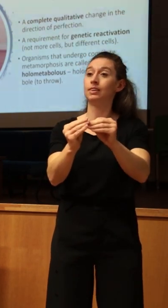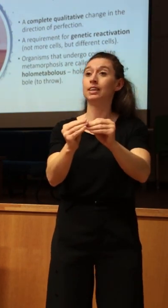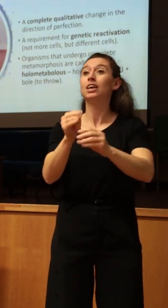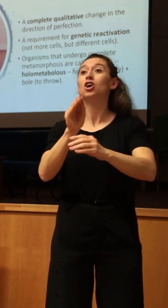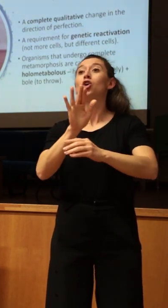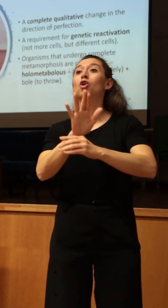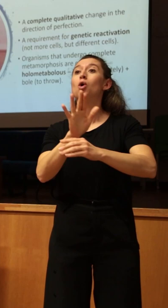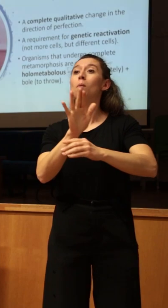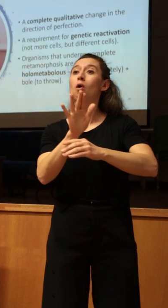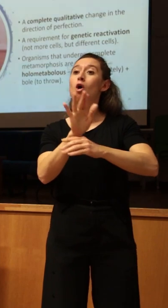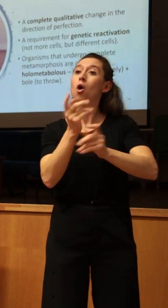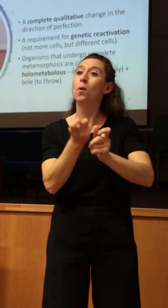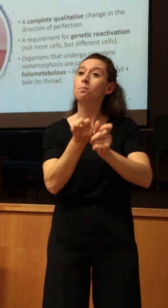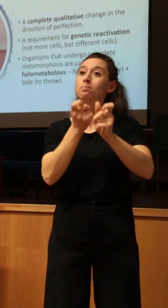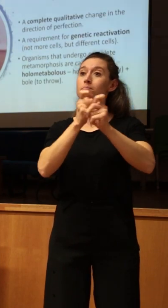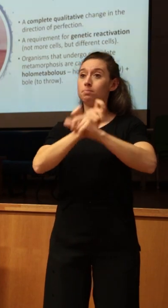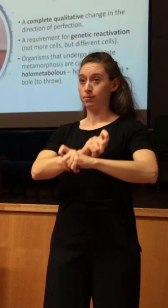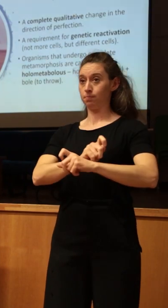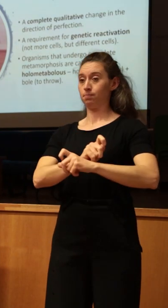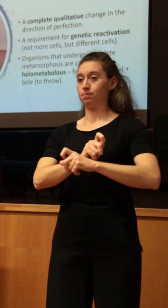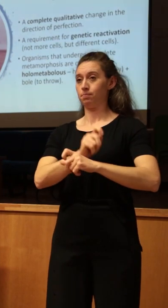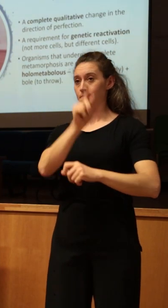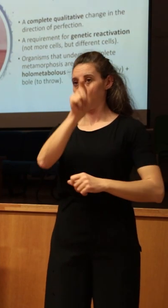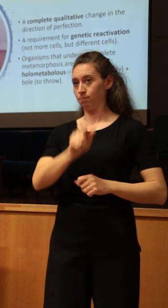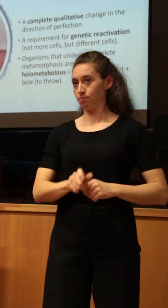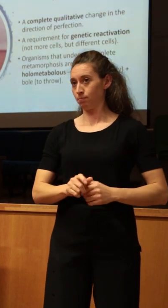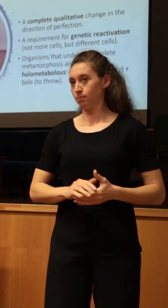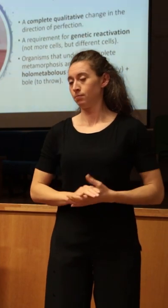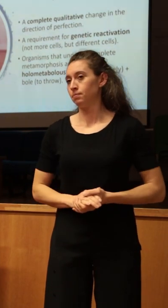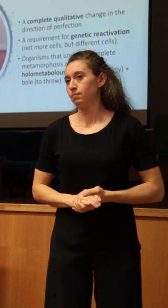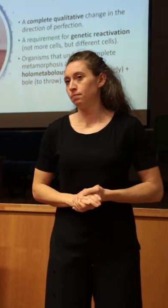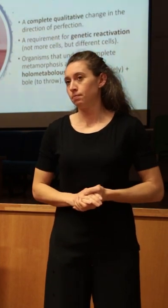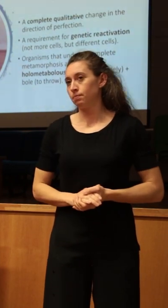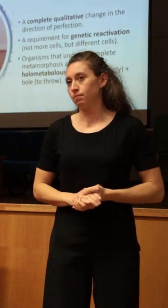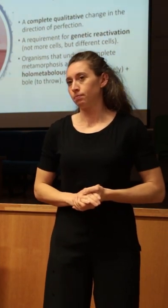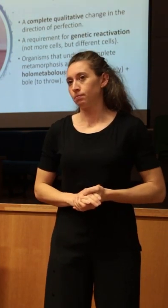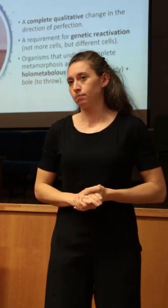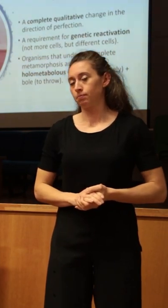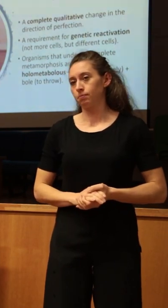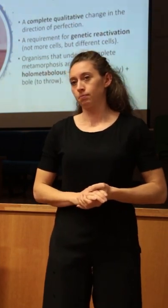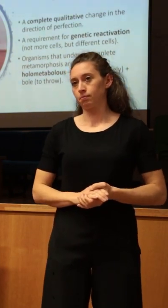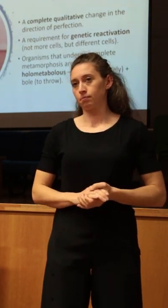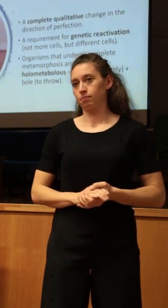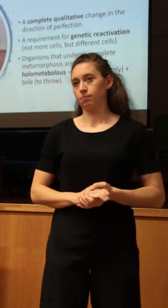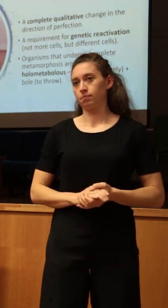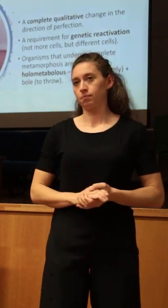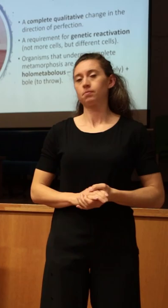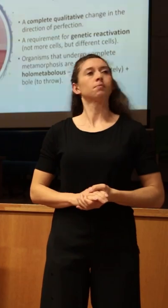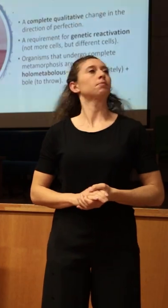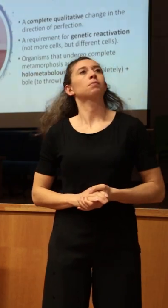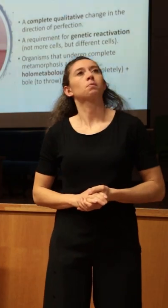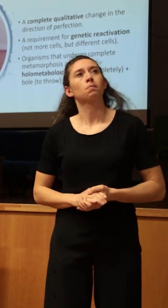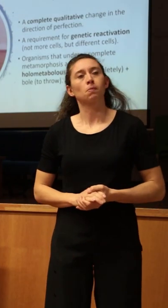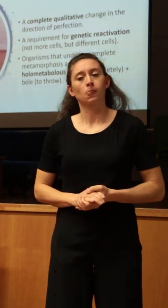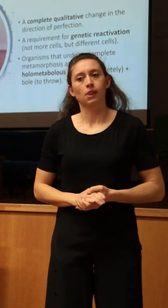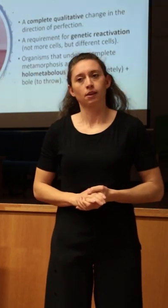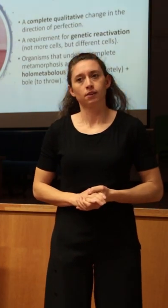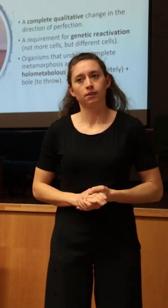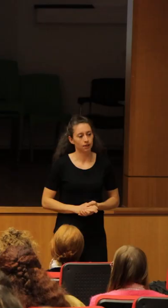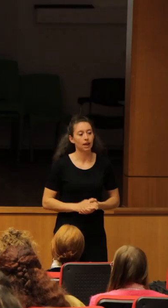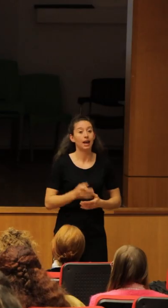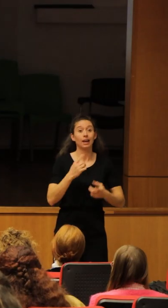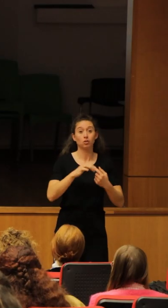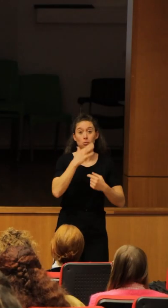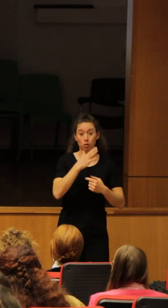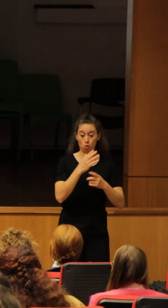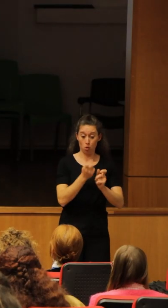is a very good metaphor, sort of. It's metamorphosis metaphor for a complete change.